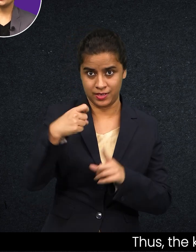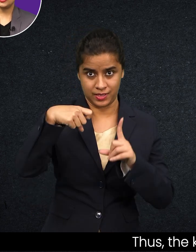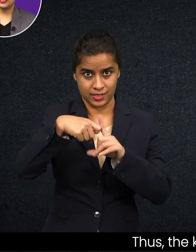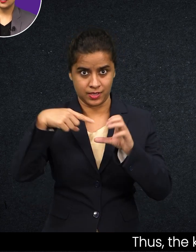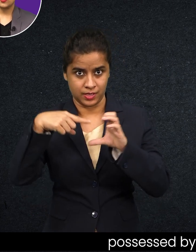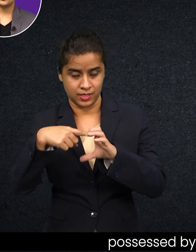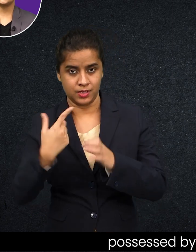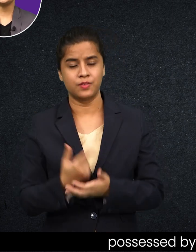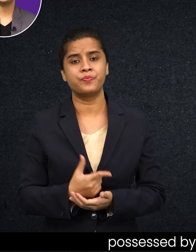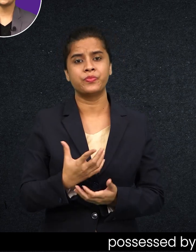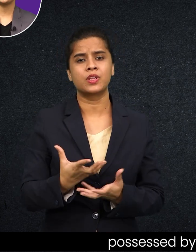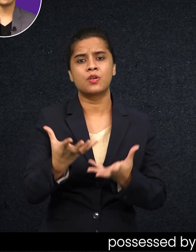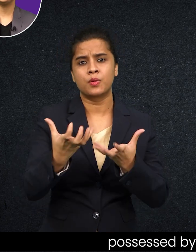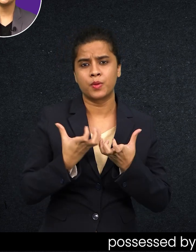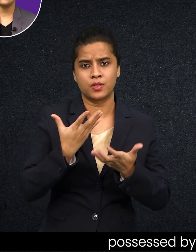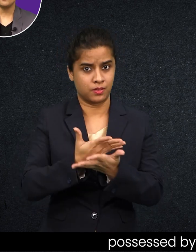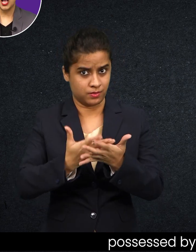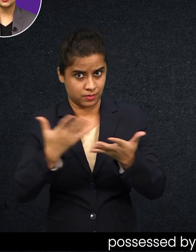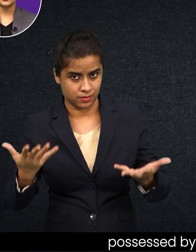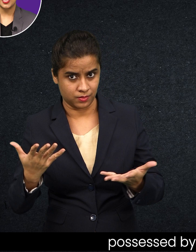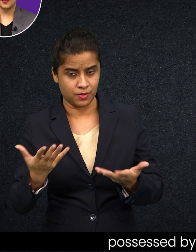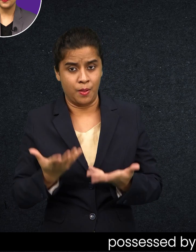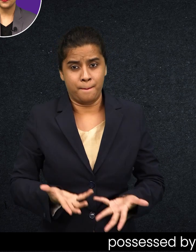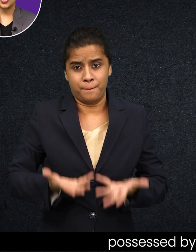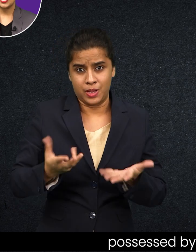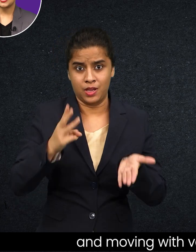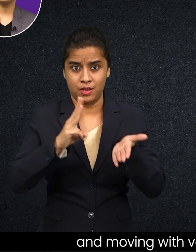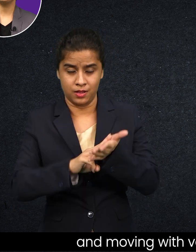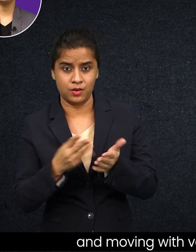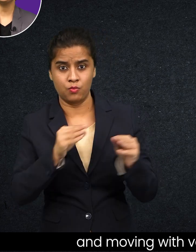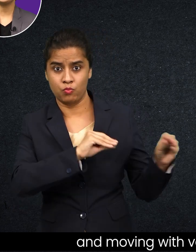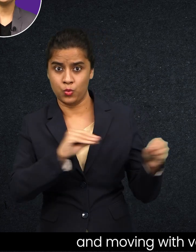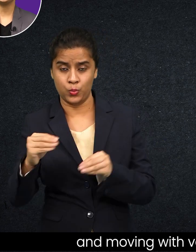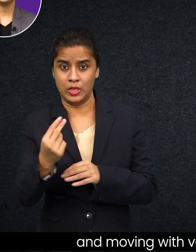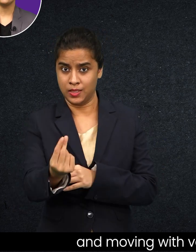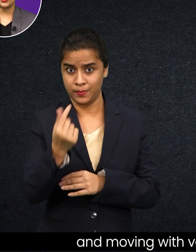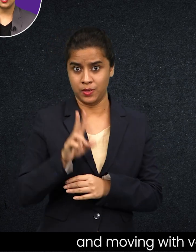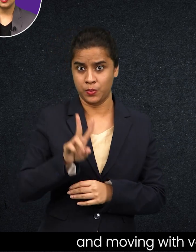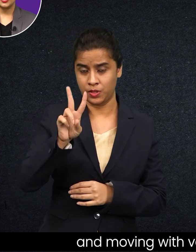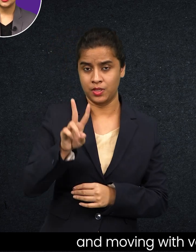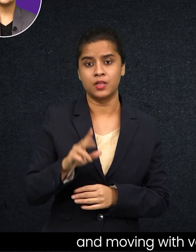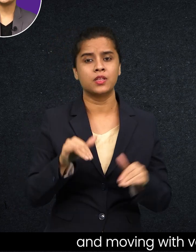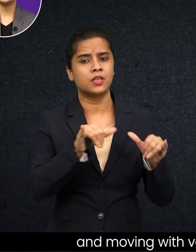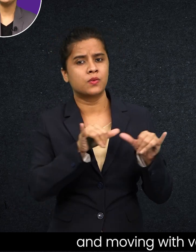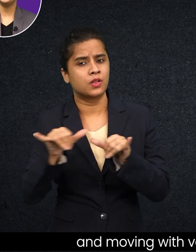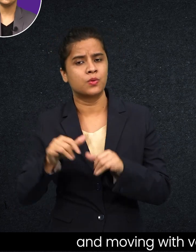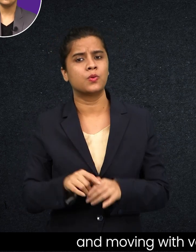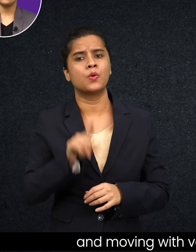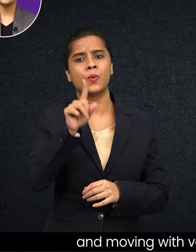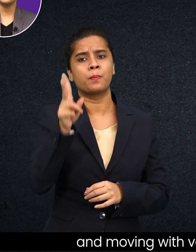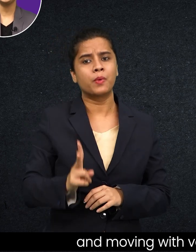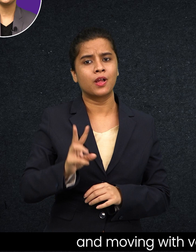Ke possessed by an object of mass m and moving with velocity v is equal